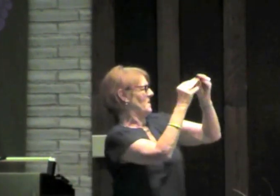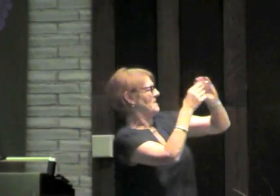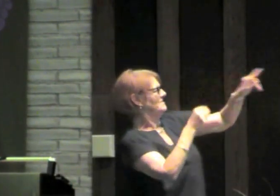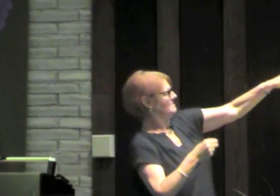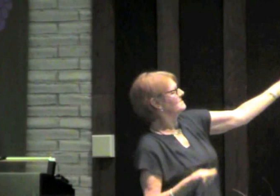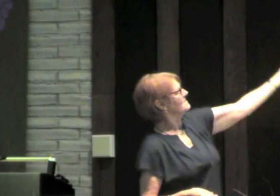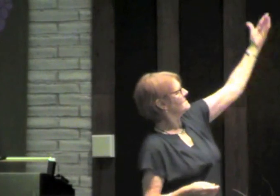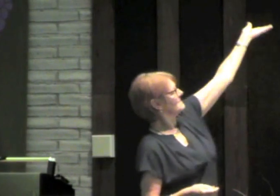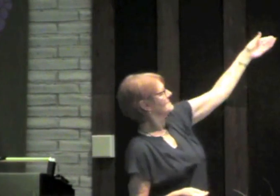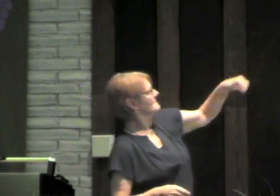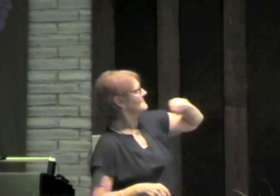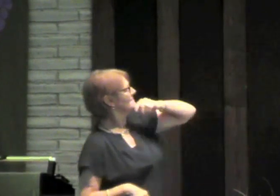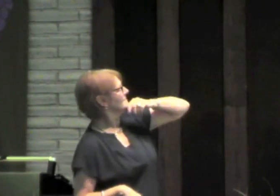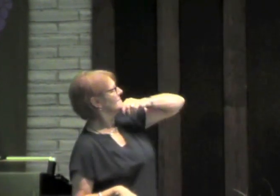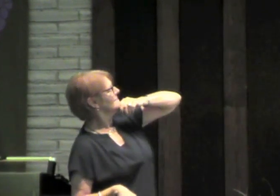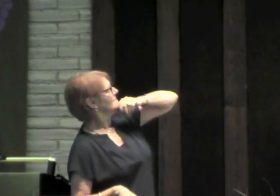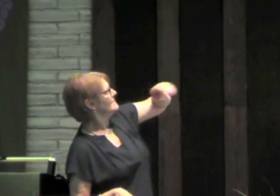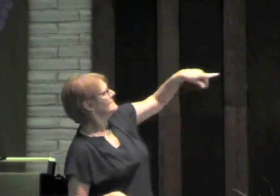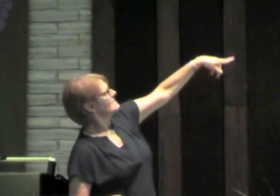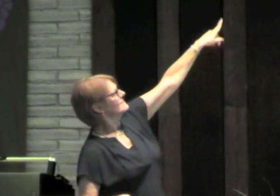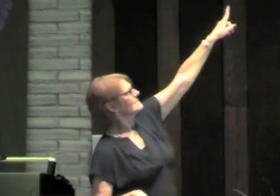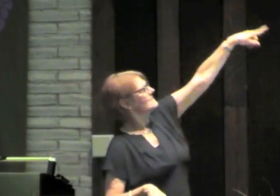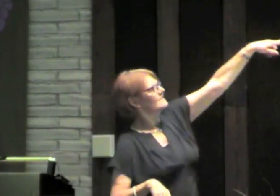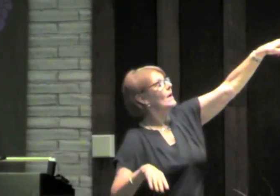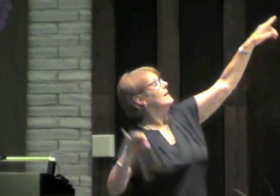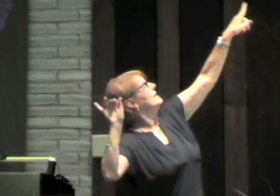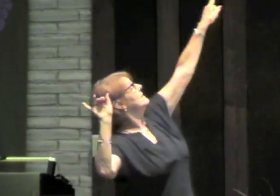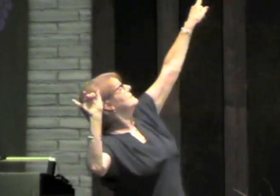beach. So anyway, that's where the region was where that happened.